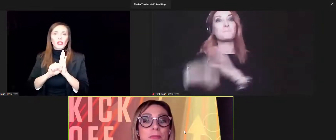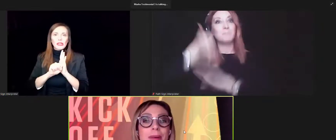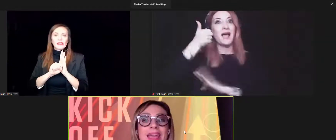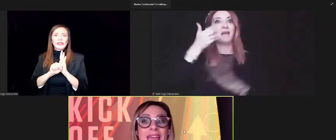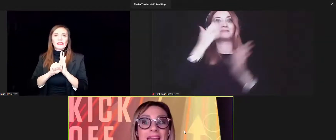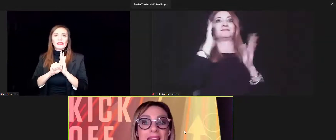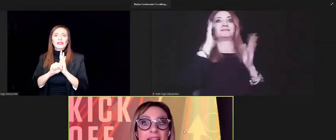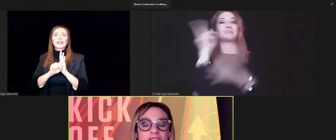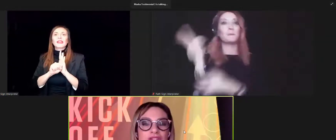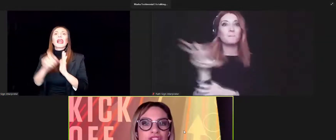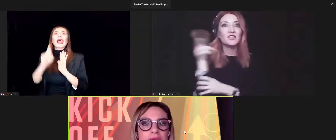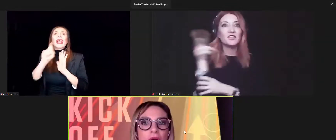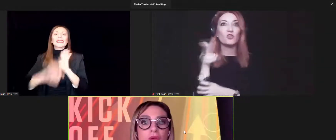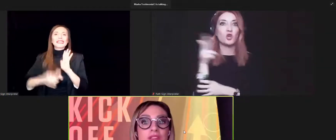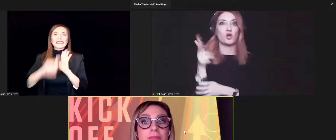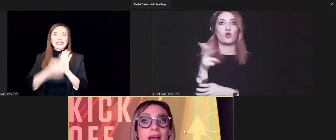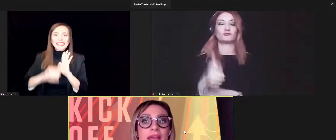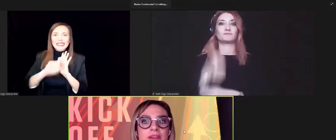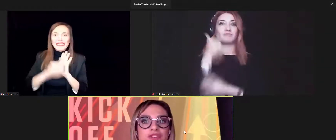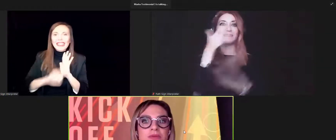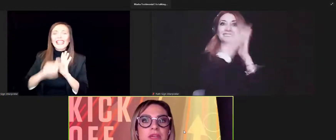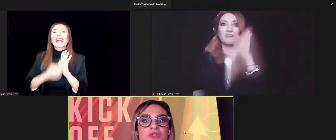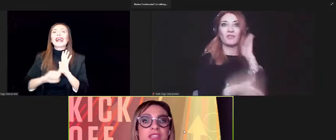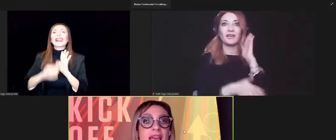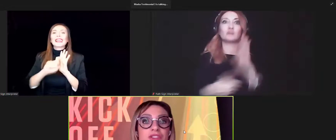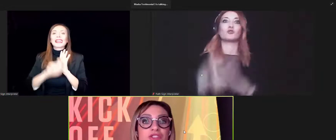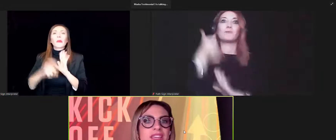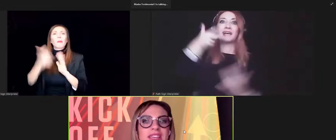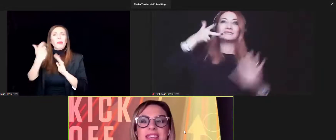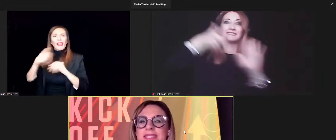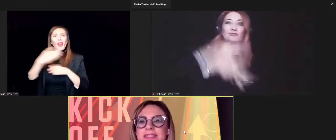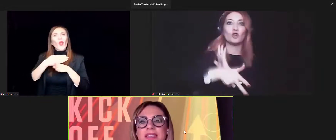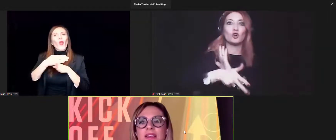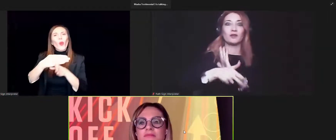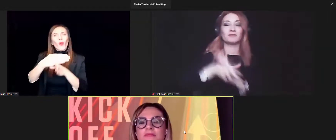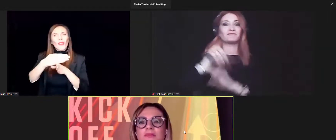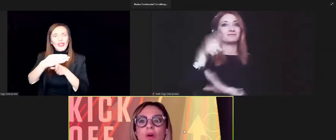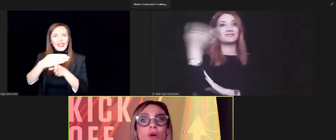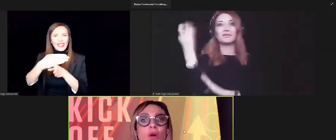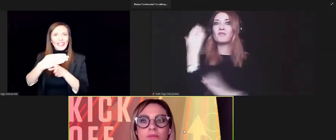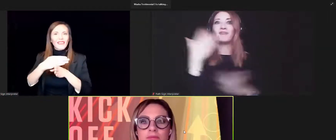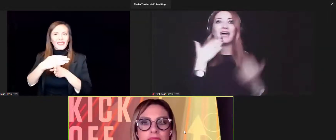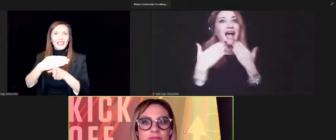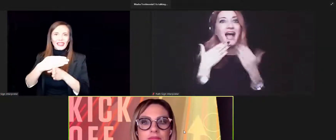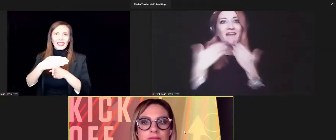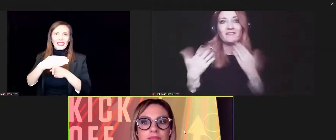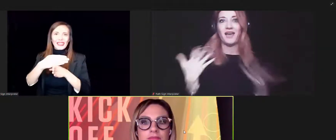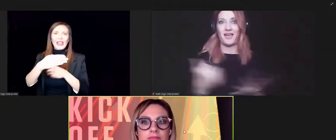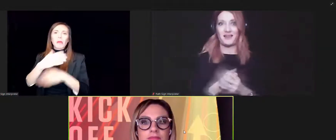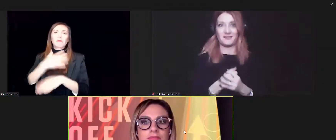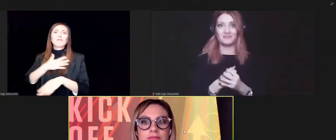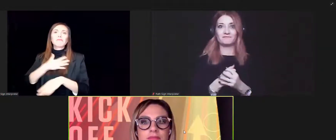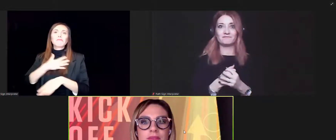ideas and my energy, mostly my energy, because the energy is all.